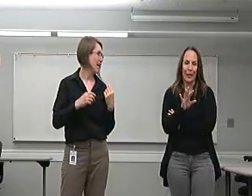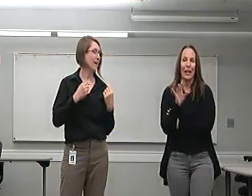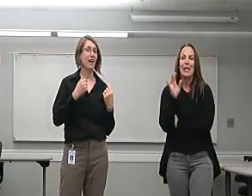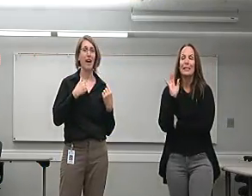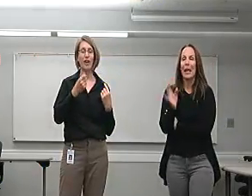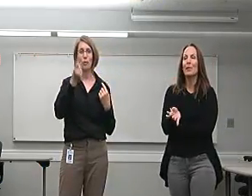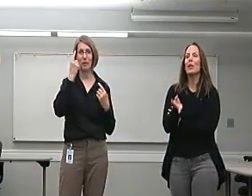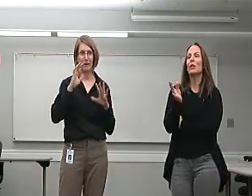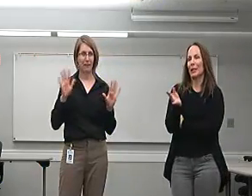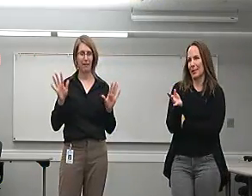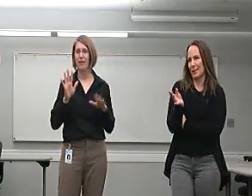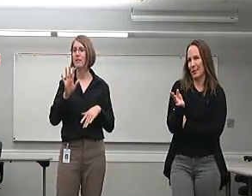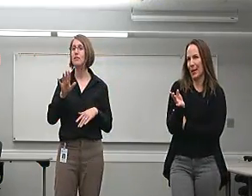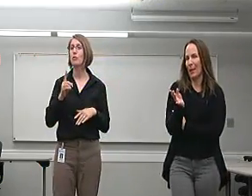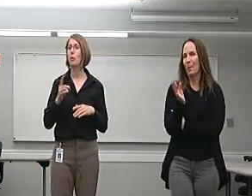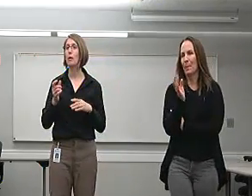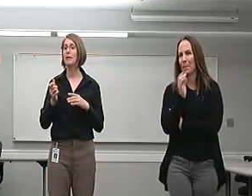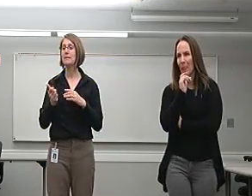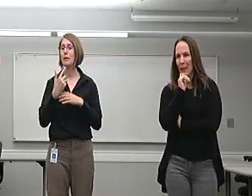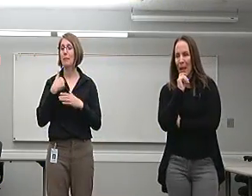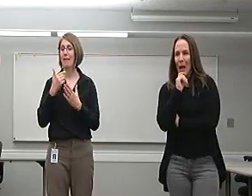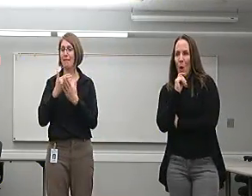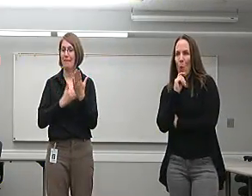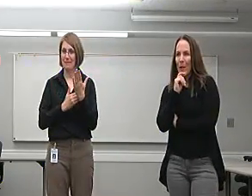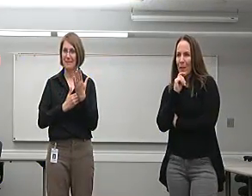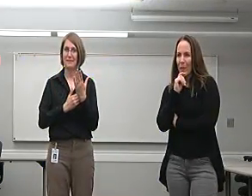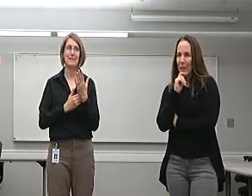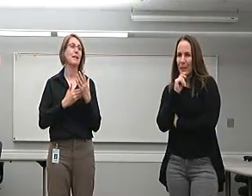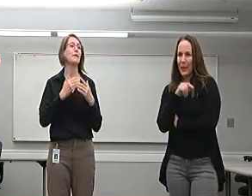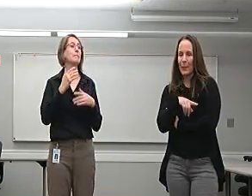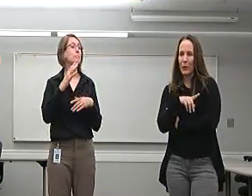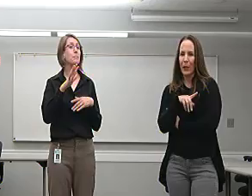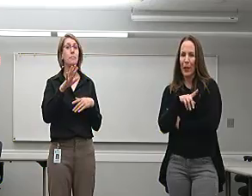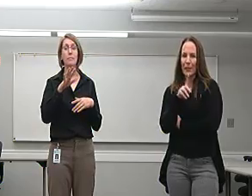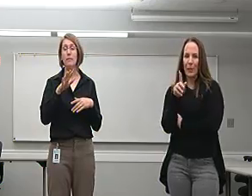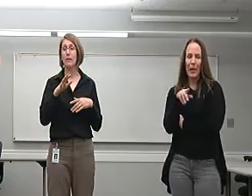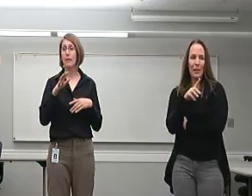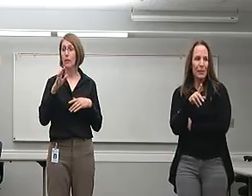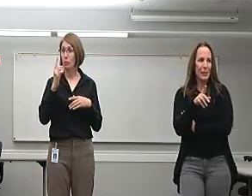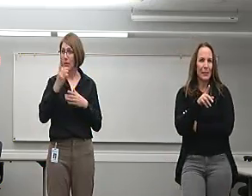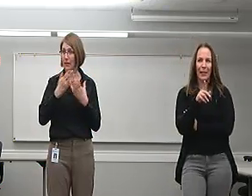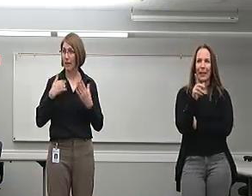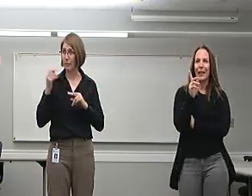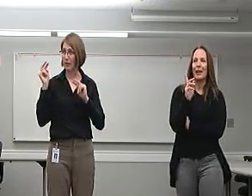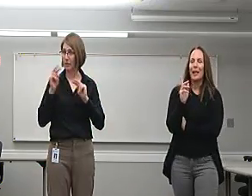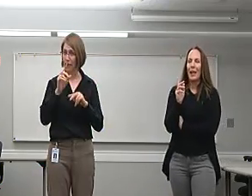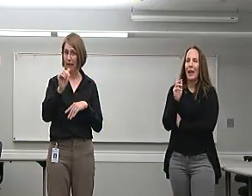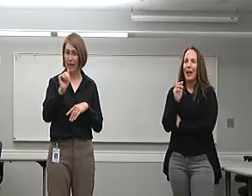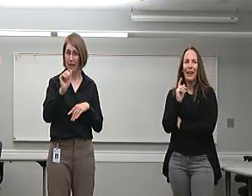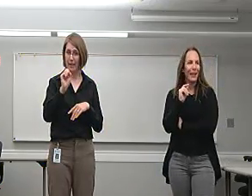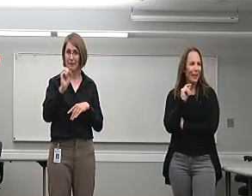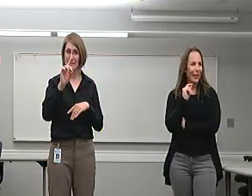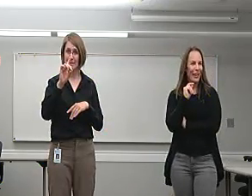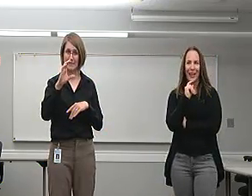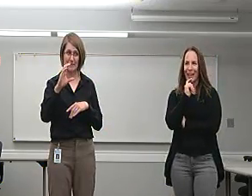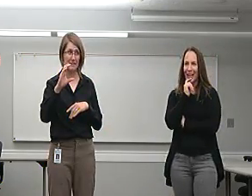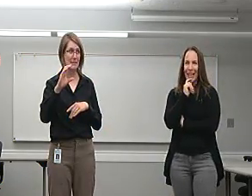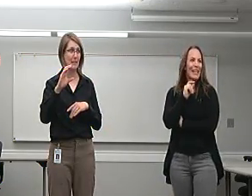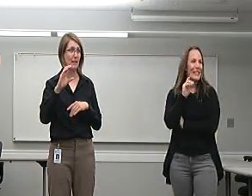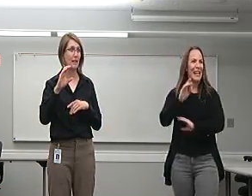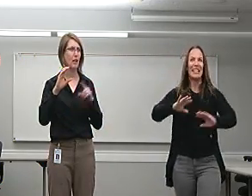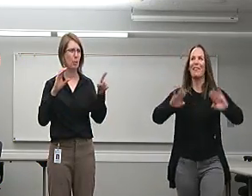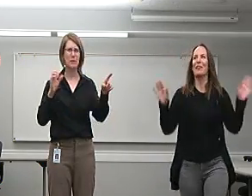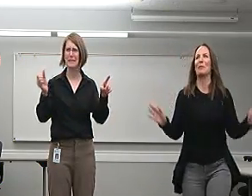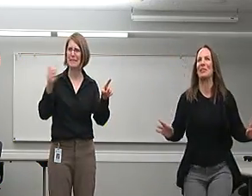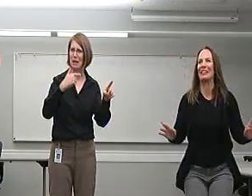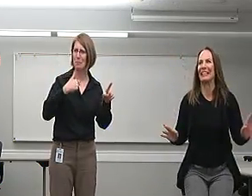your list. I Okay? will send you my list. One of the things that I've been looking at, so ASDC, what is it? Send me your list. Send everyone your